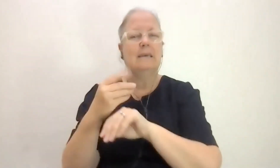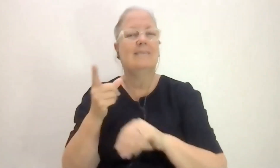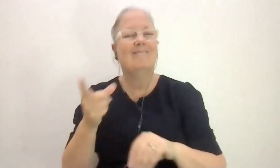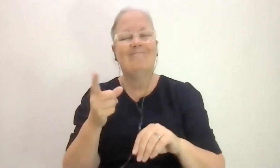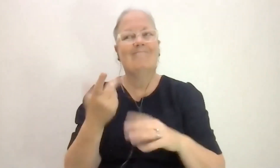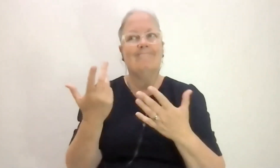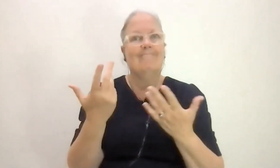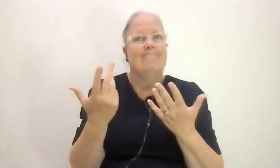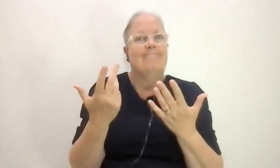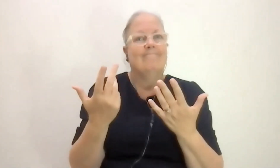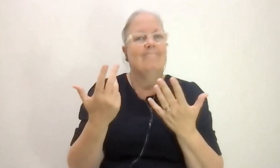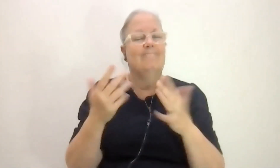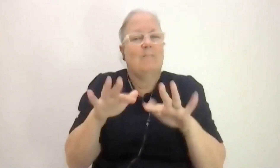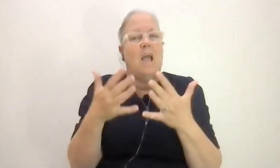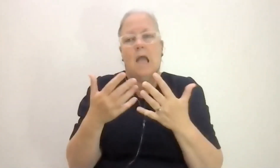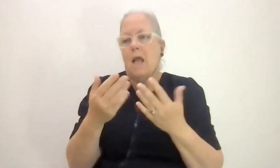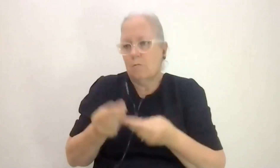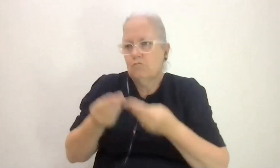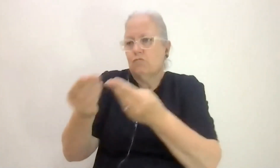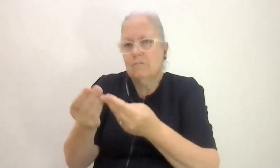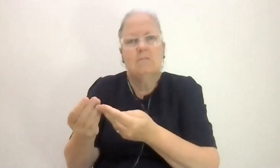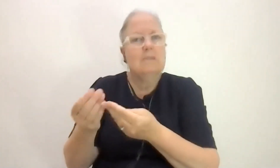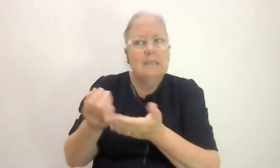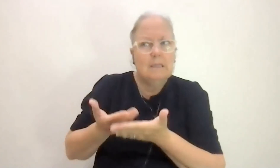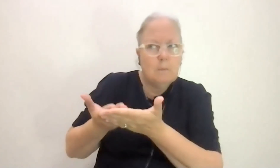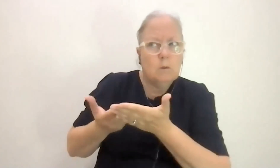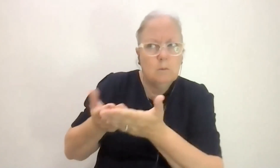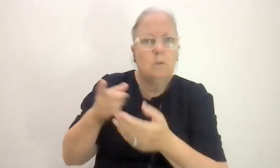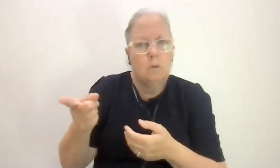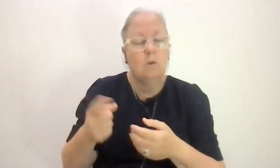during all the time. And also some of the women and girls